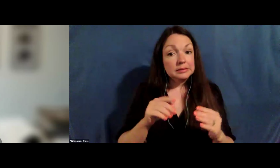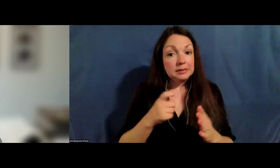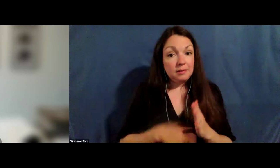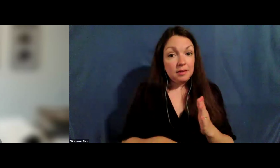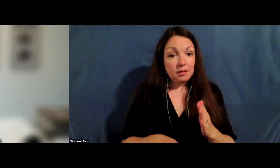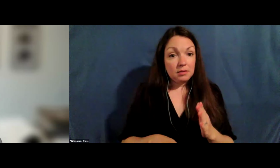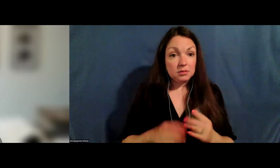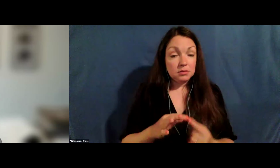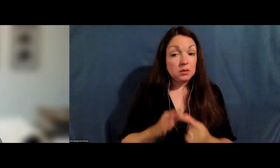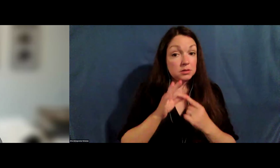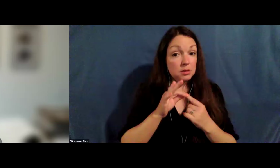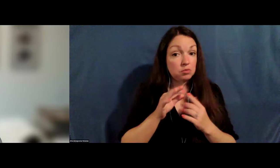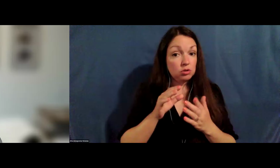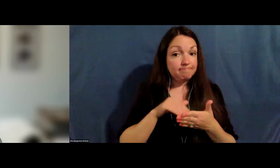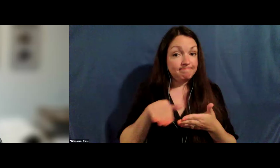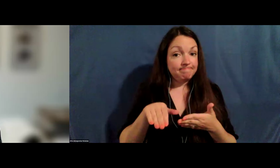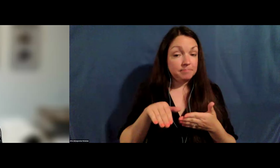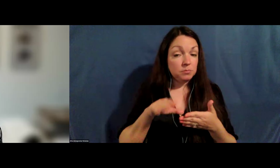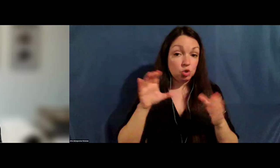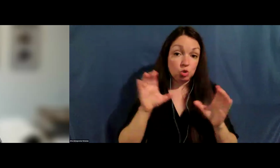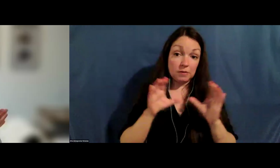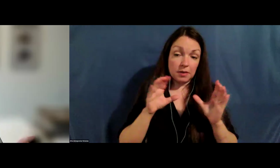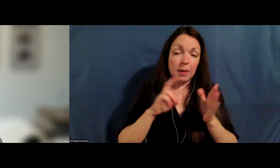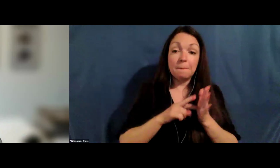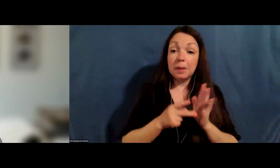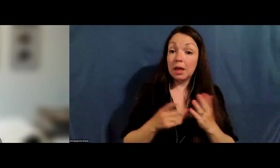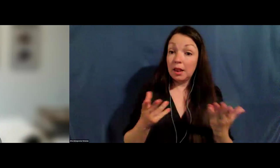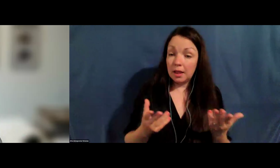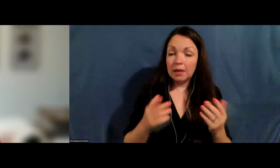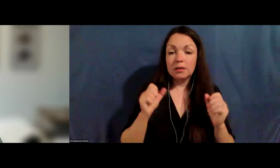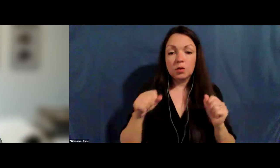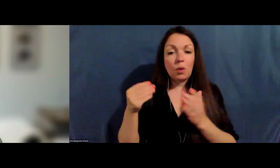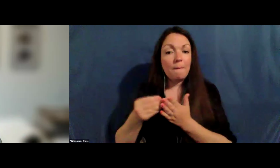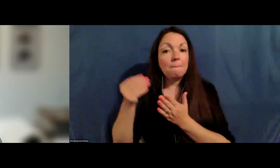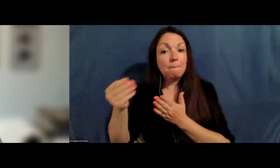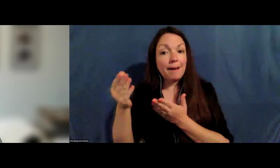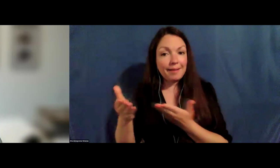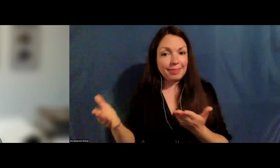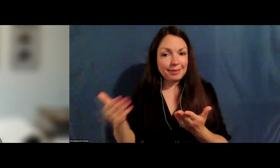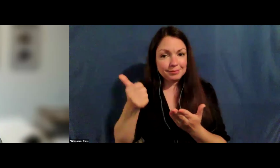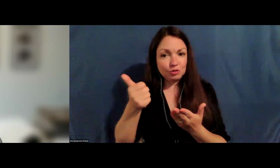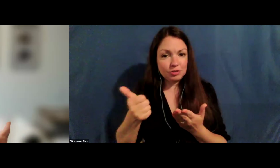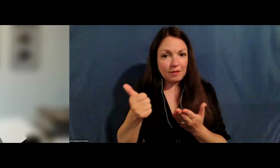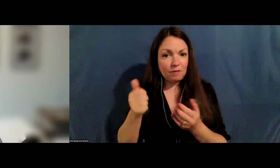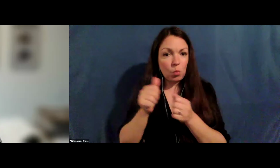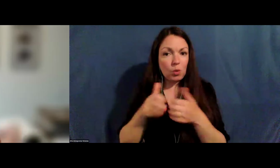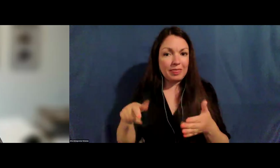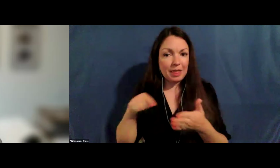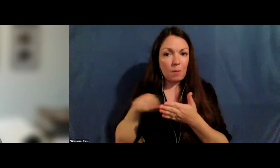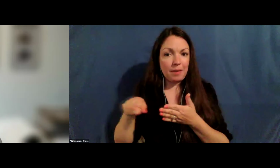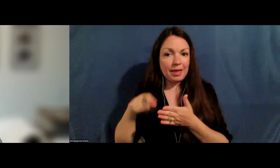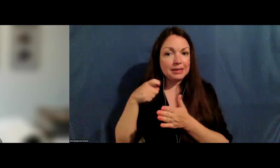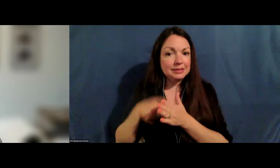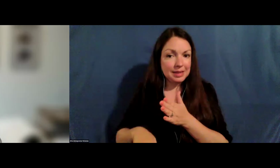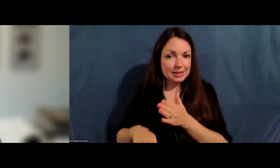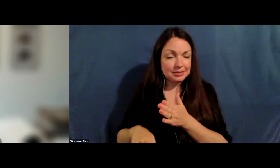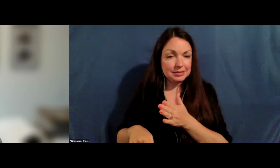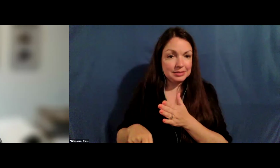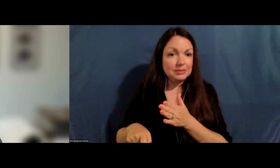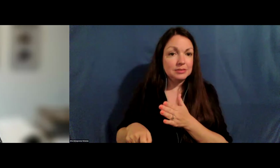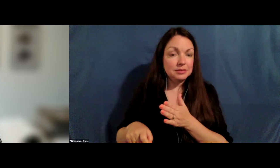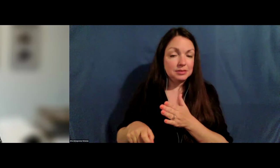exemption certificate enables you to do is to buy goods yourself without paying tax on the purchase of